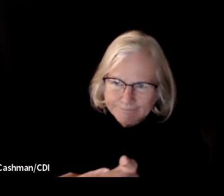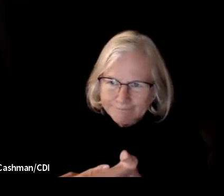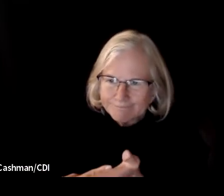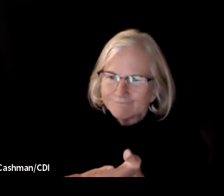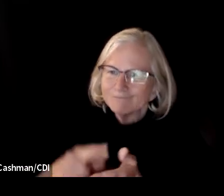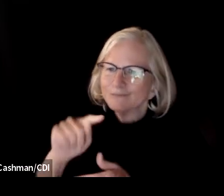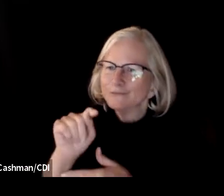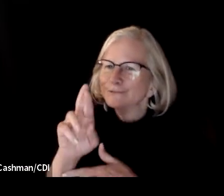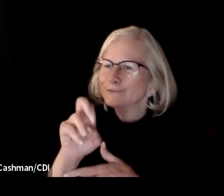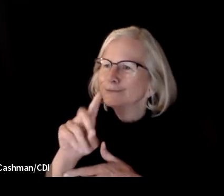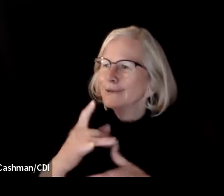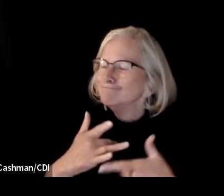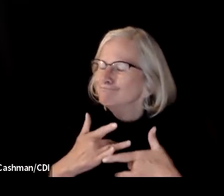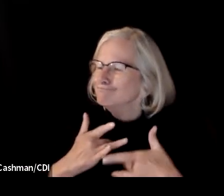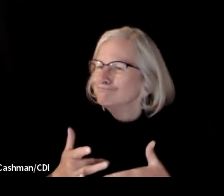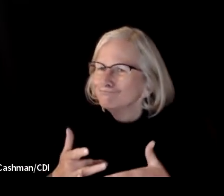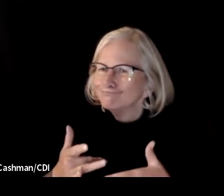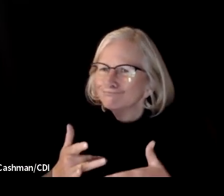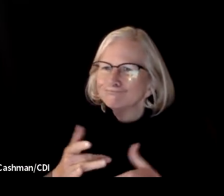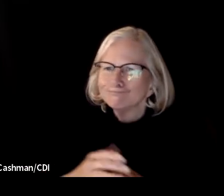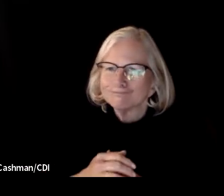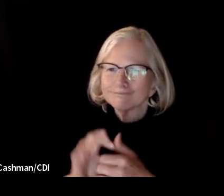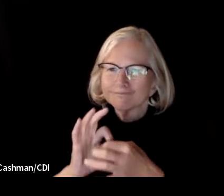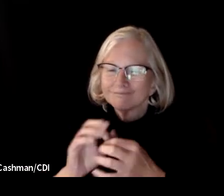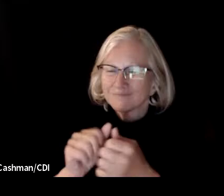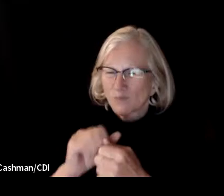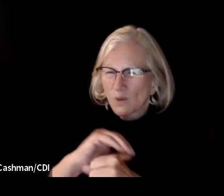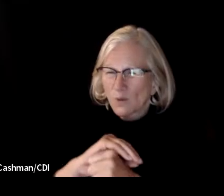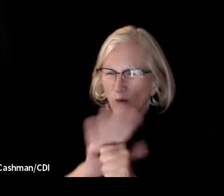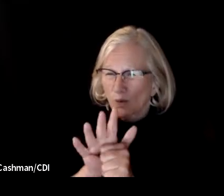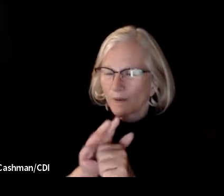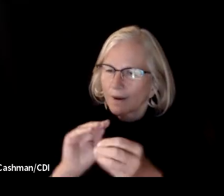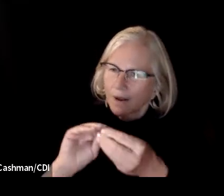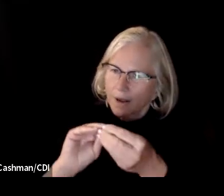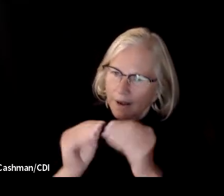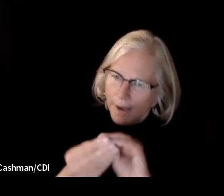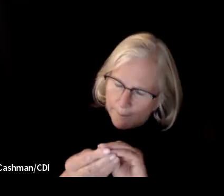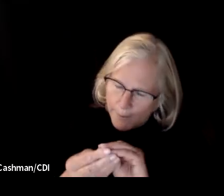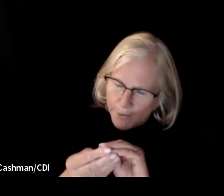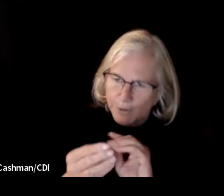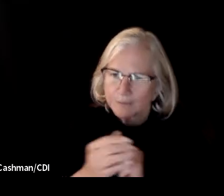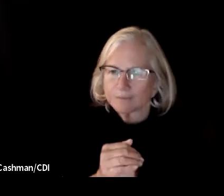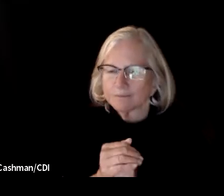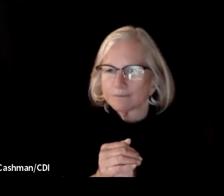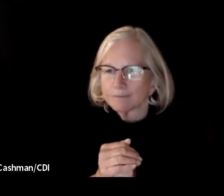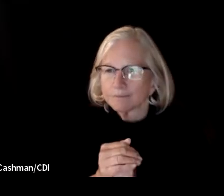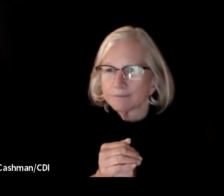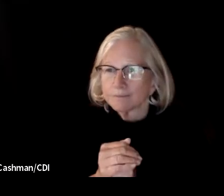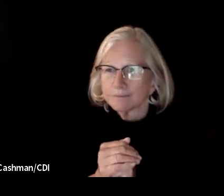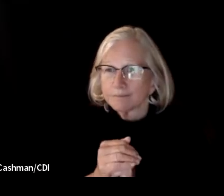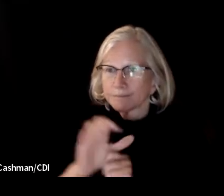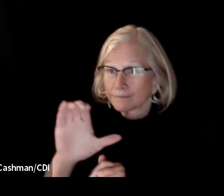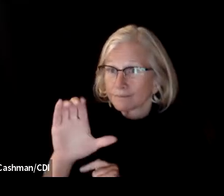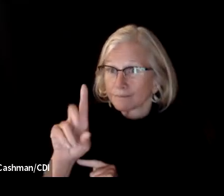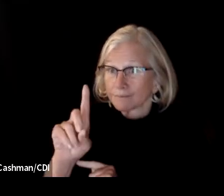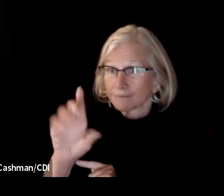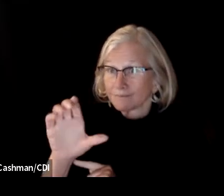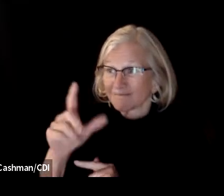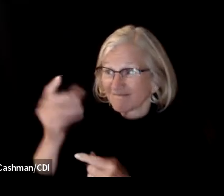for CDC's updated guidance and our Minnesota endorsement of that guidance. We reported